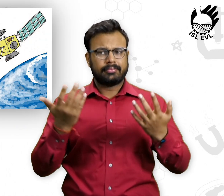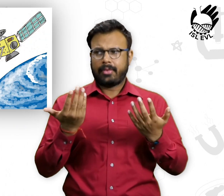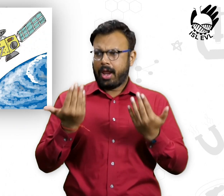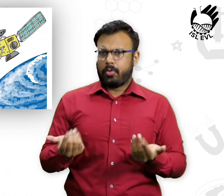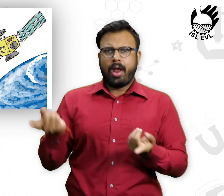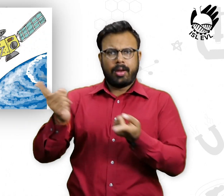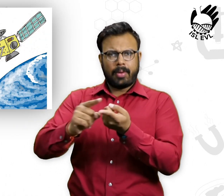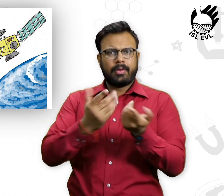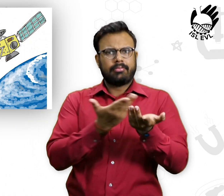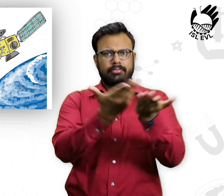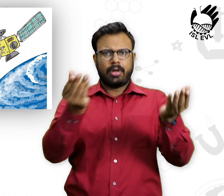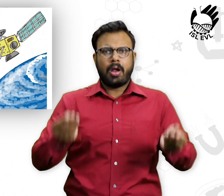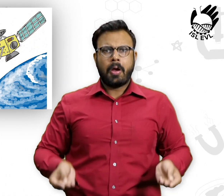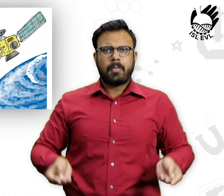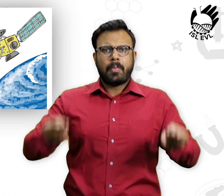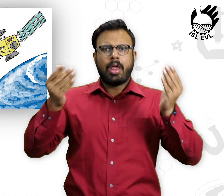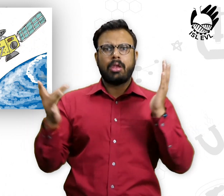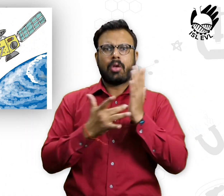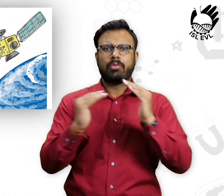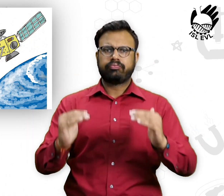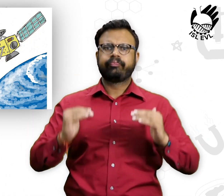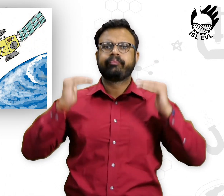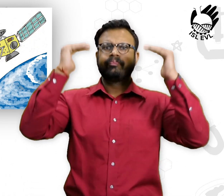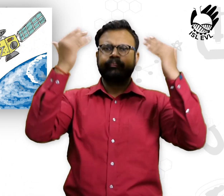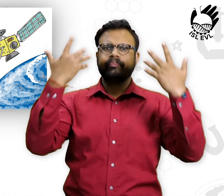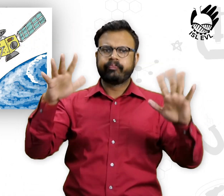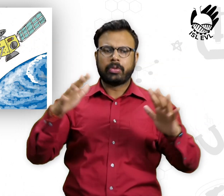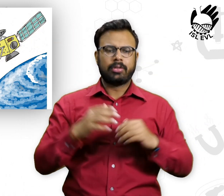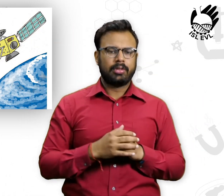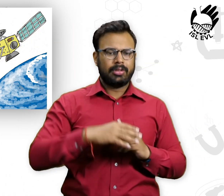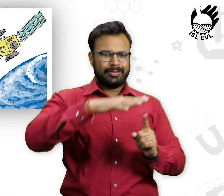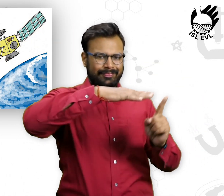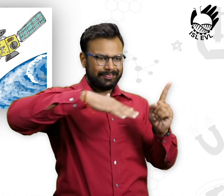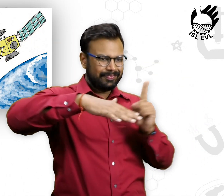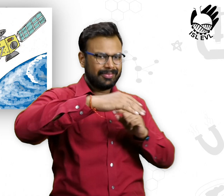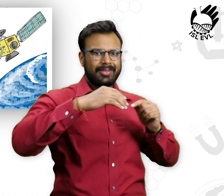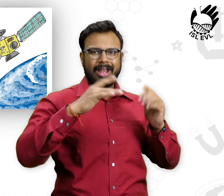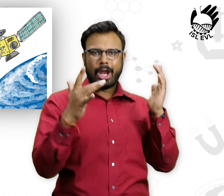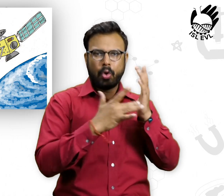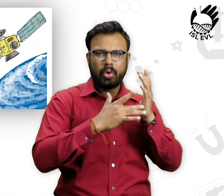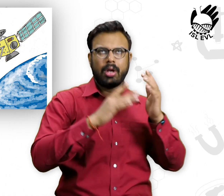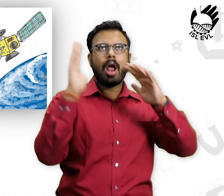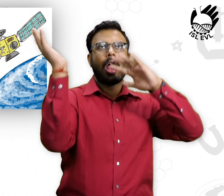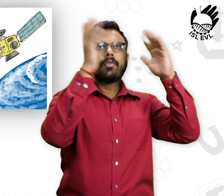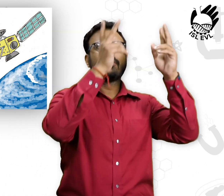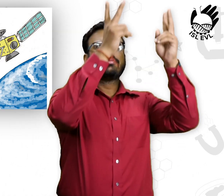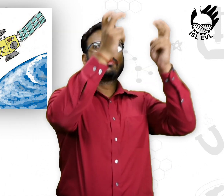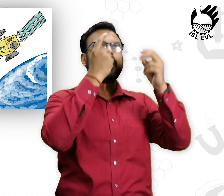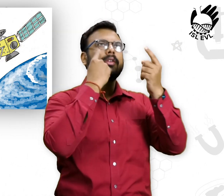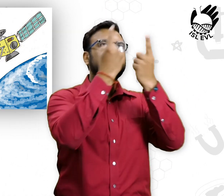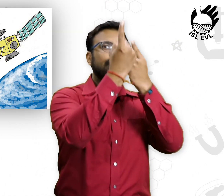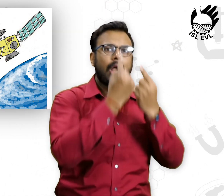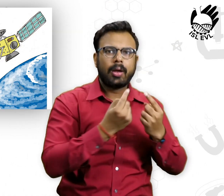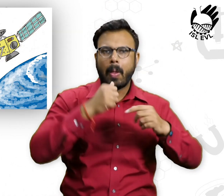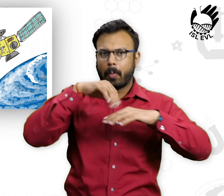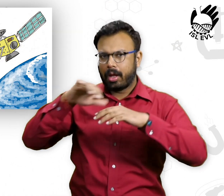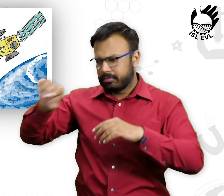We now also have advanced technology and detectors which can